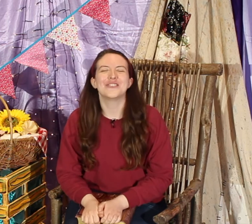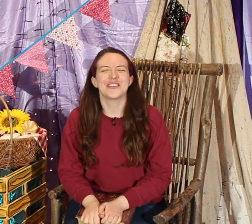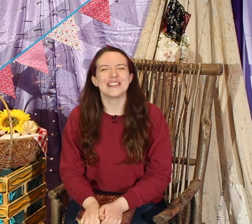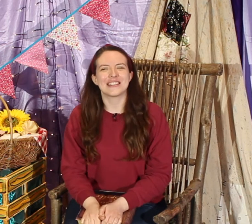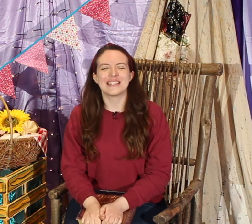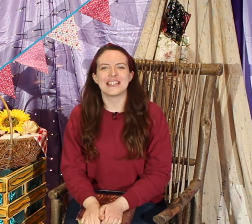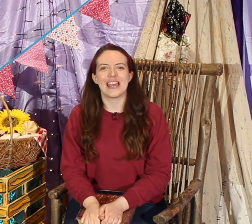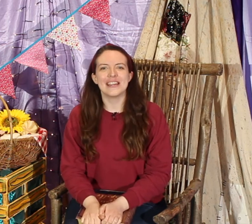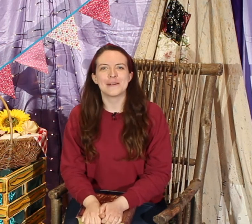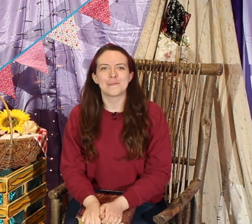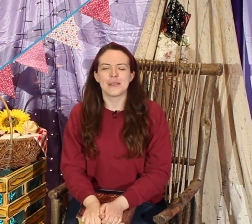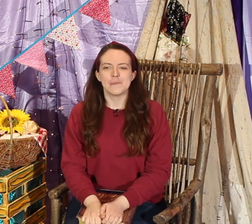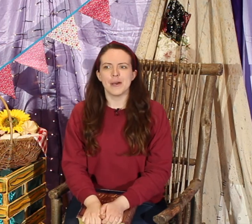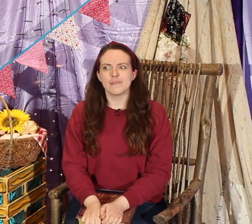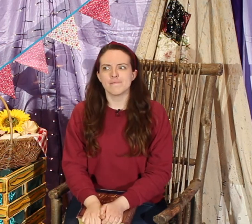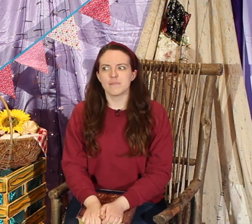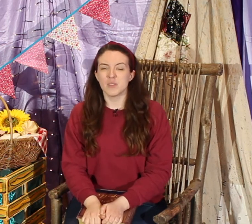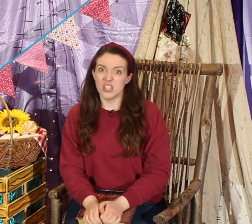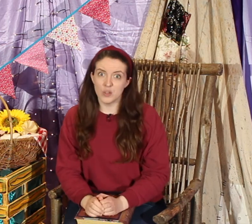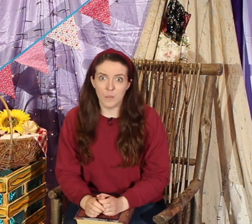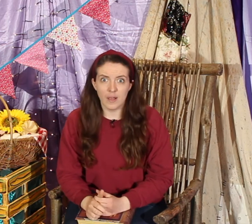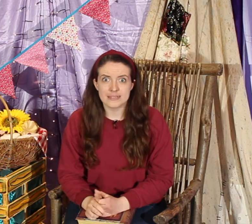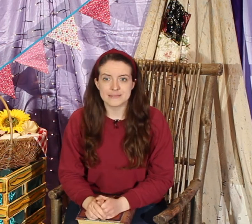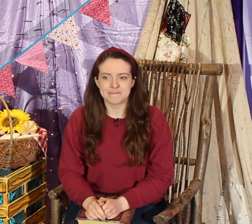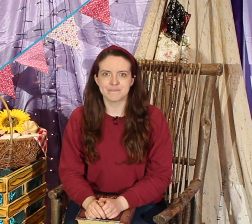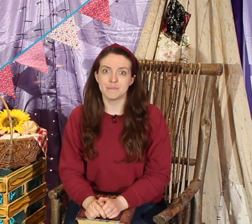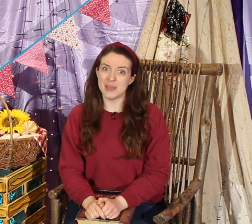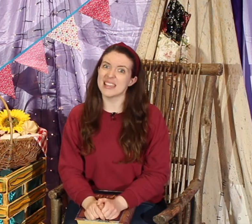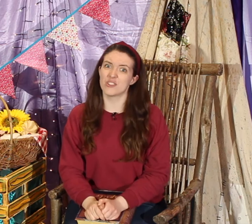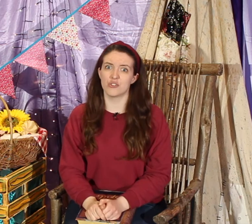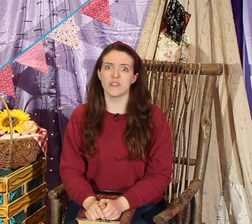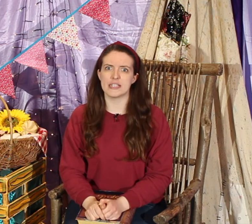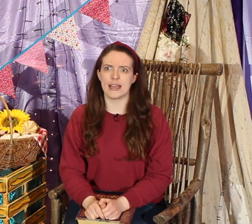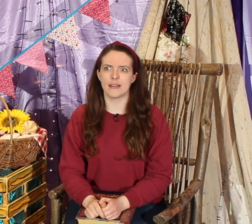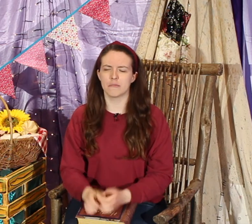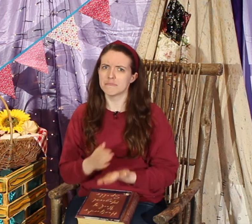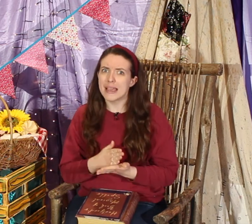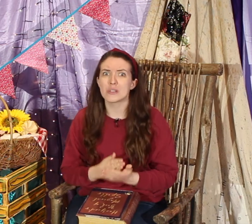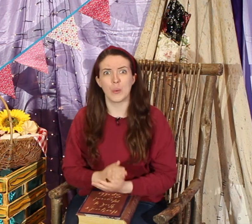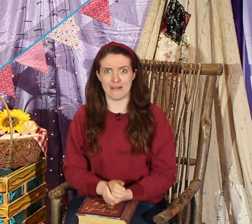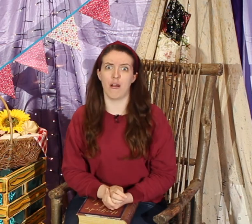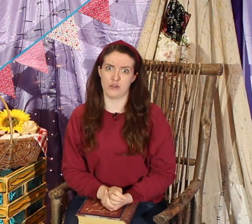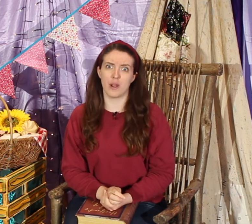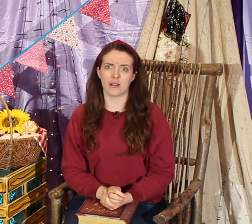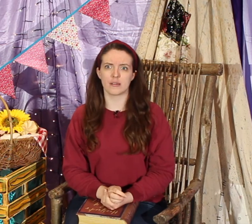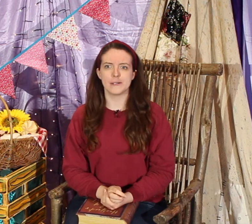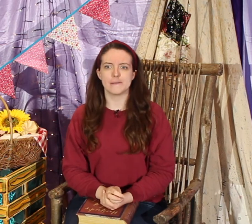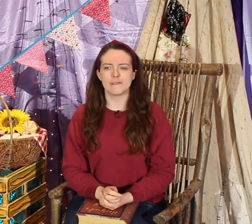you joined us today. But you know what? Being a storyteller is quite hard work.